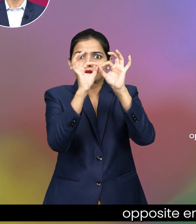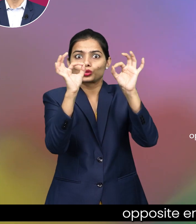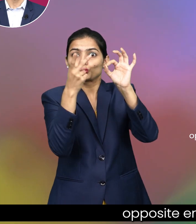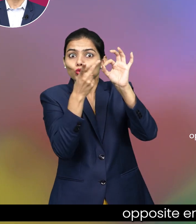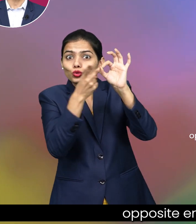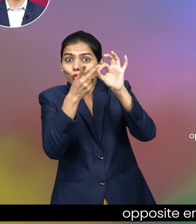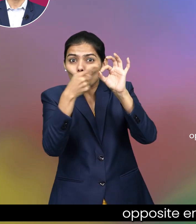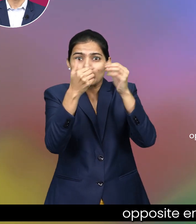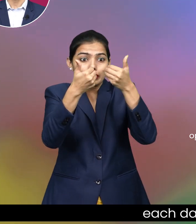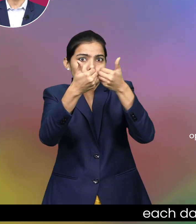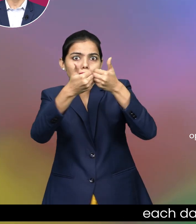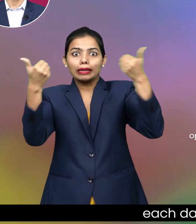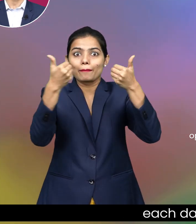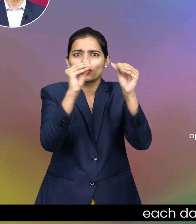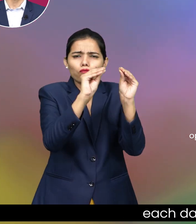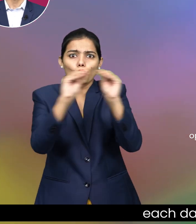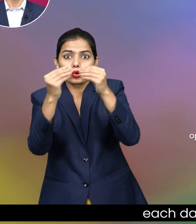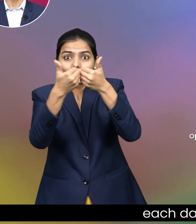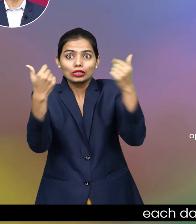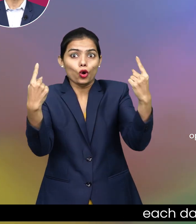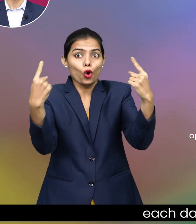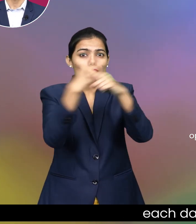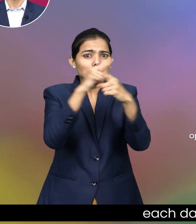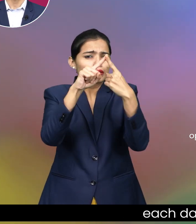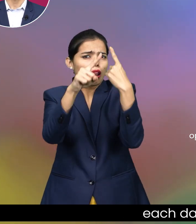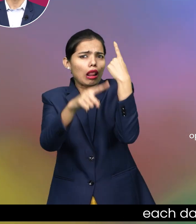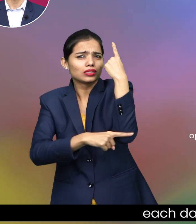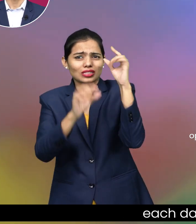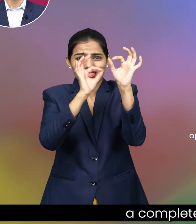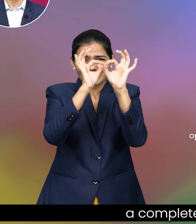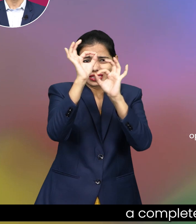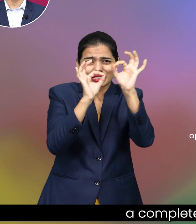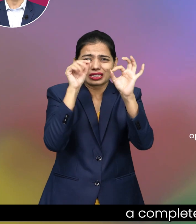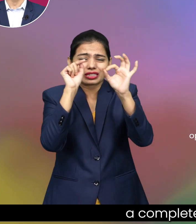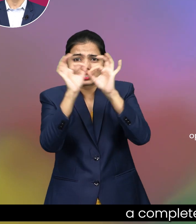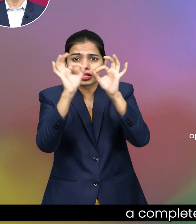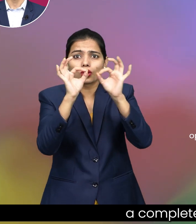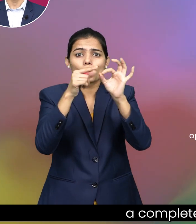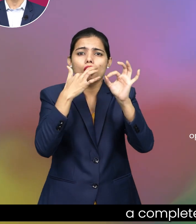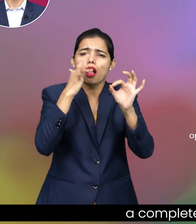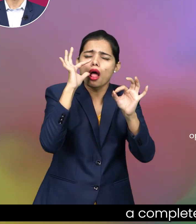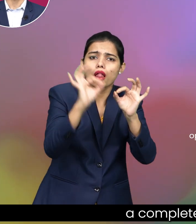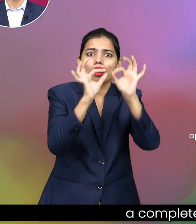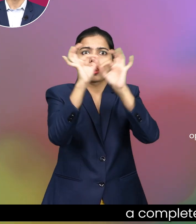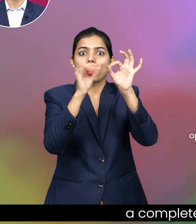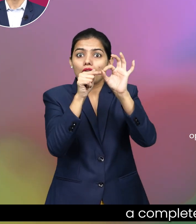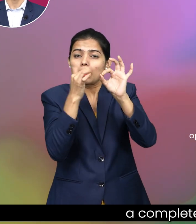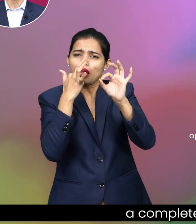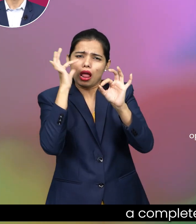cell, ensuring each daughter cell receives a complete set of